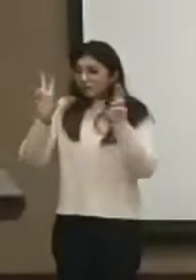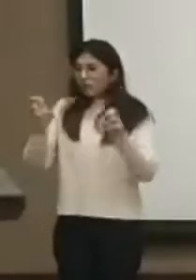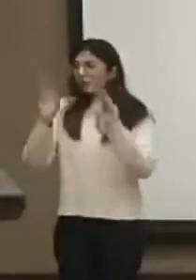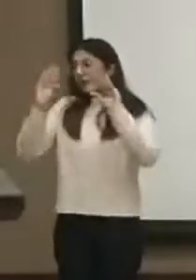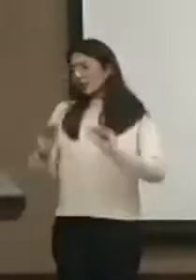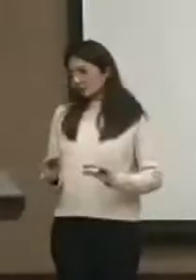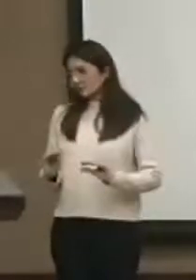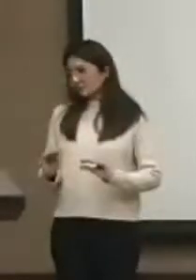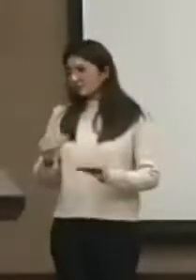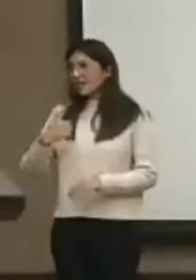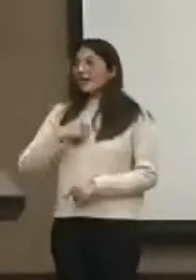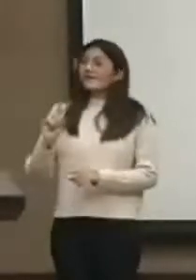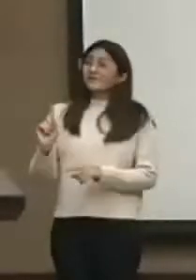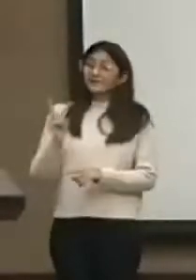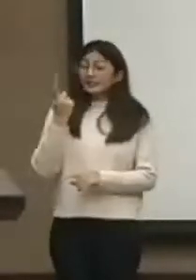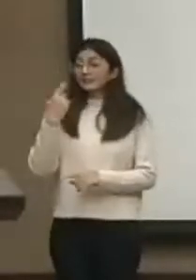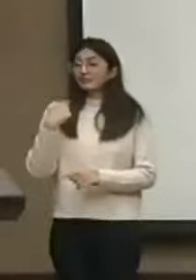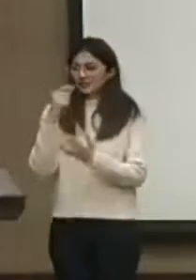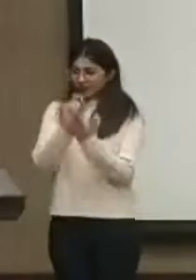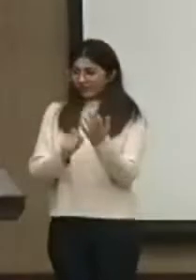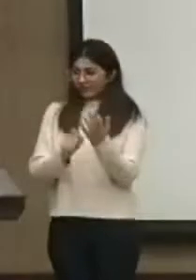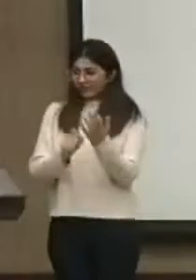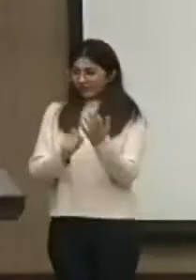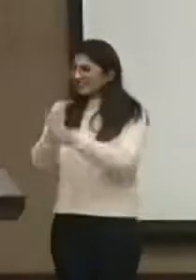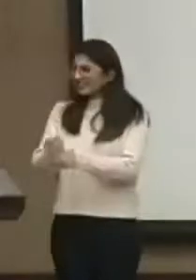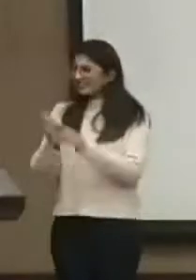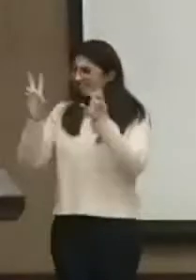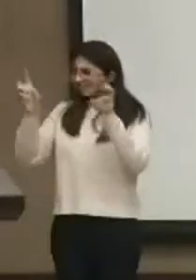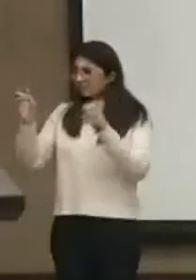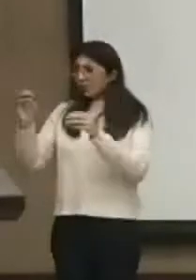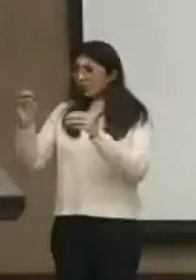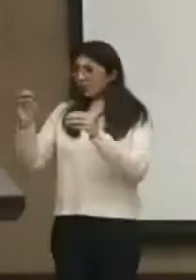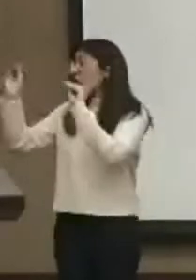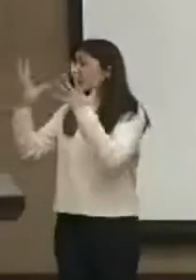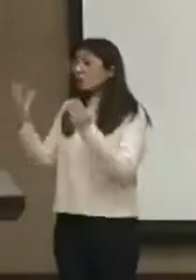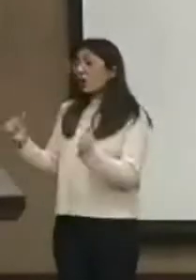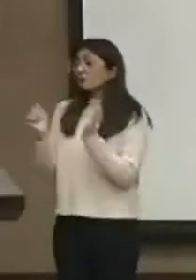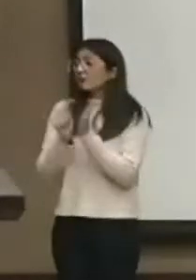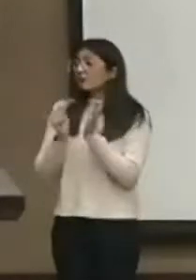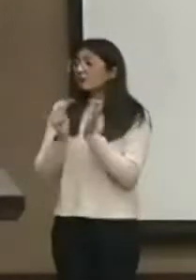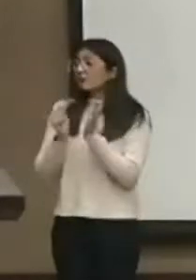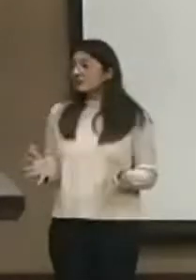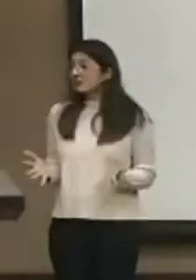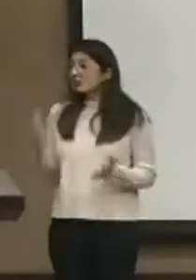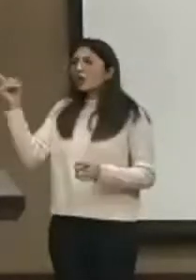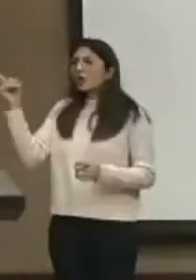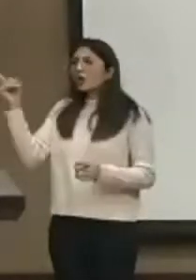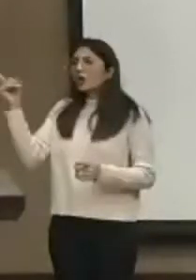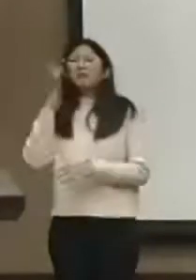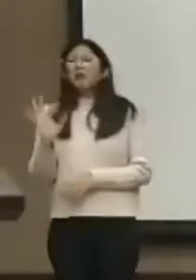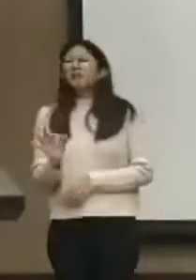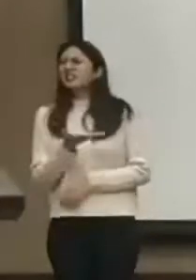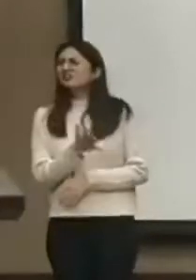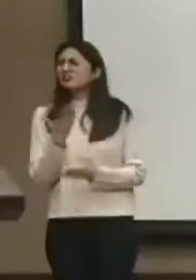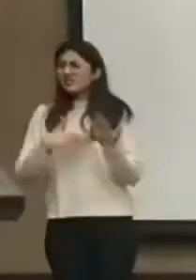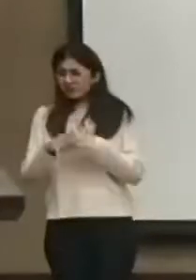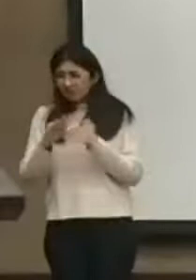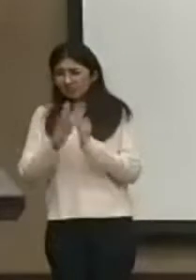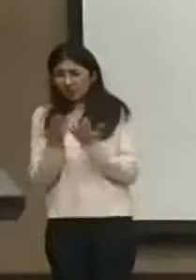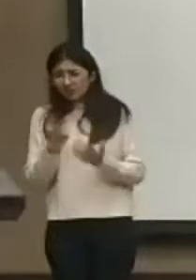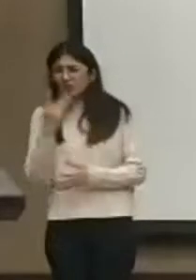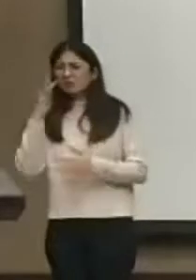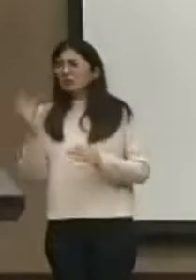was funny because when I wrote Gifted, no publisher wanted to publish it because they said it's not a viable topic. Because the people